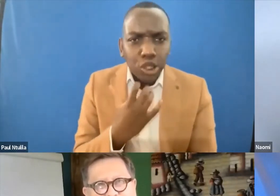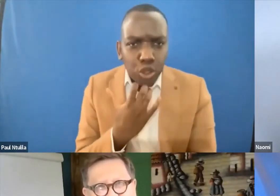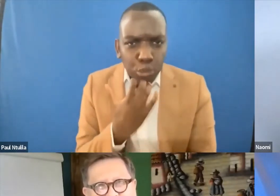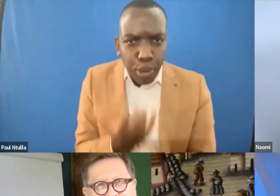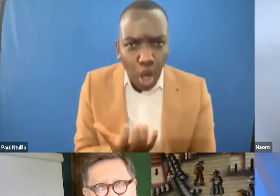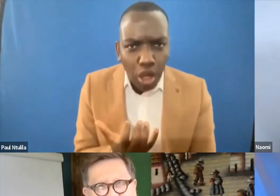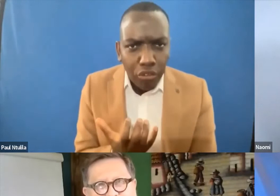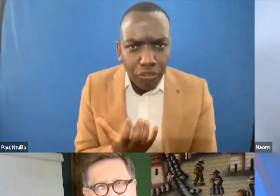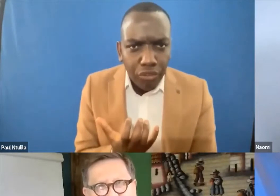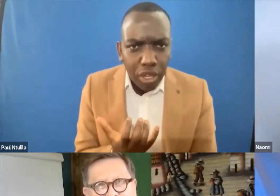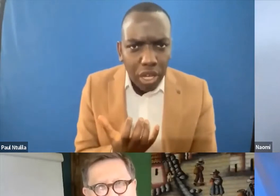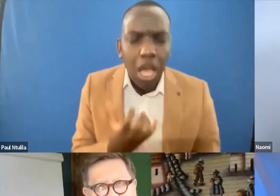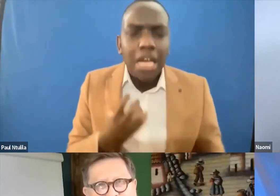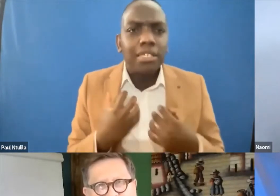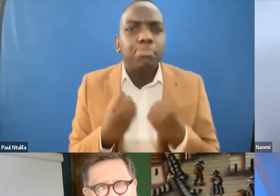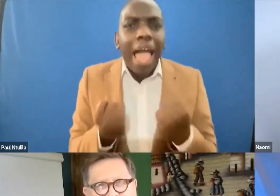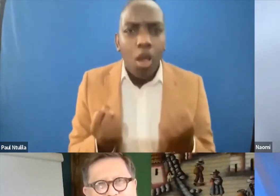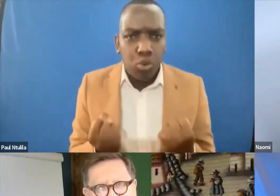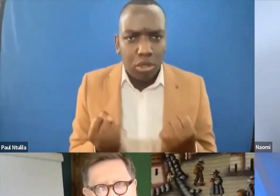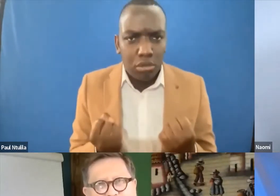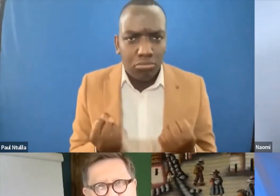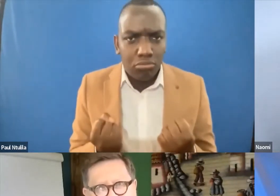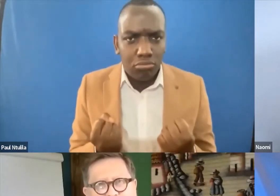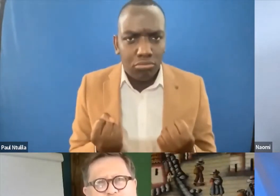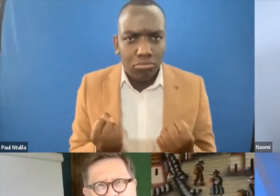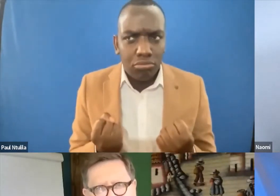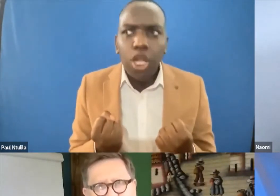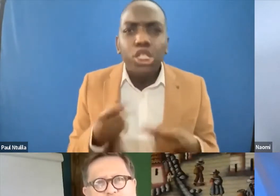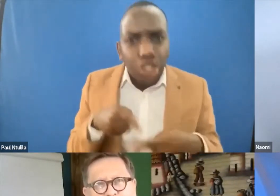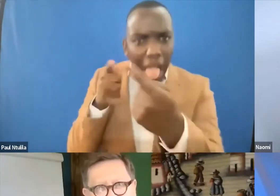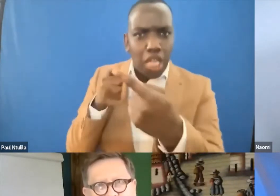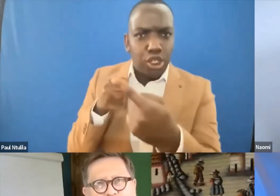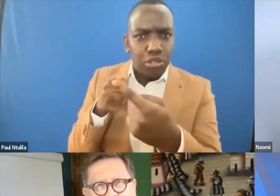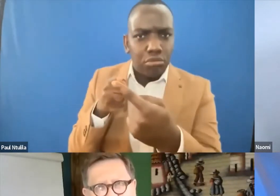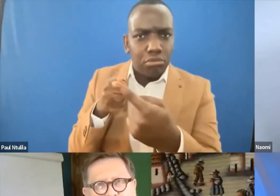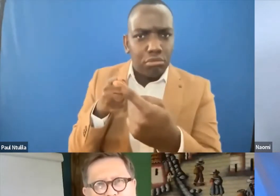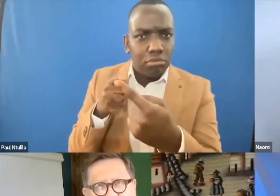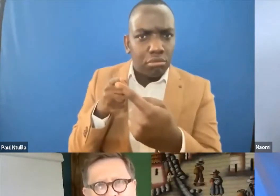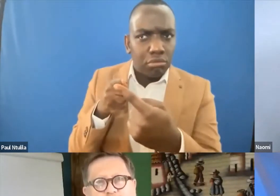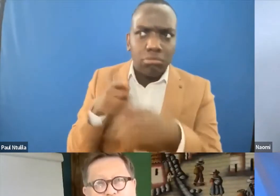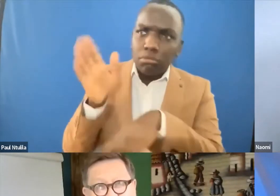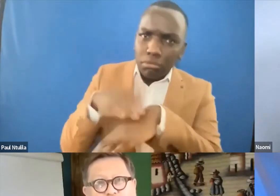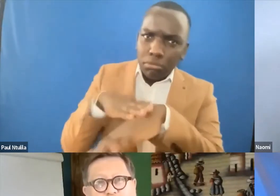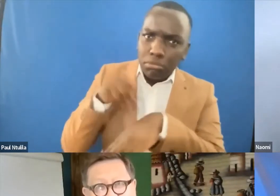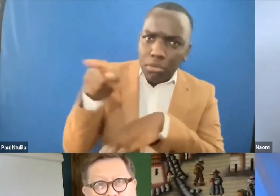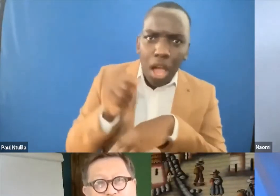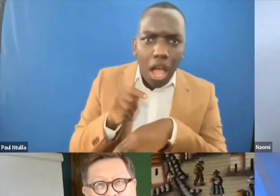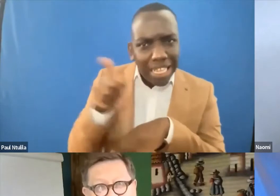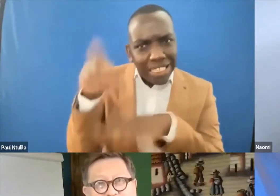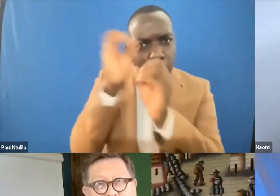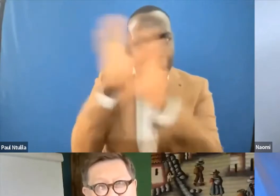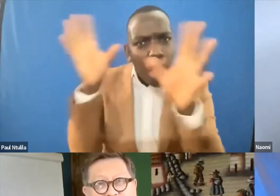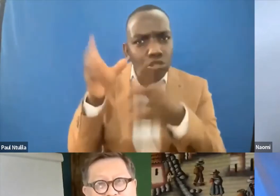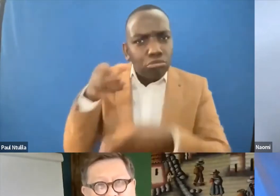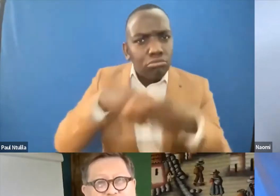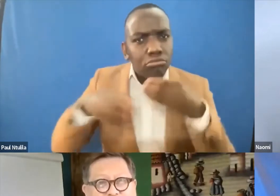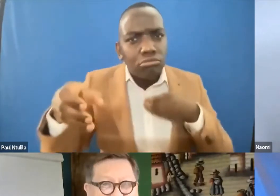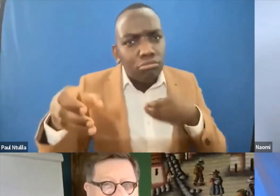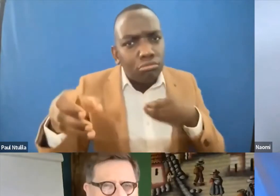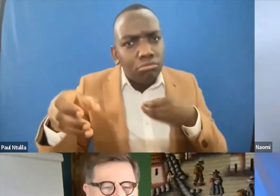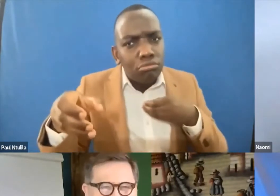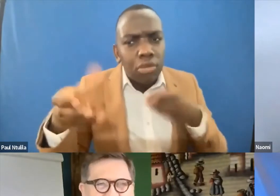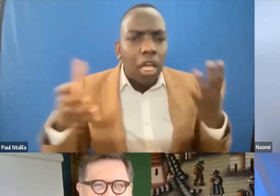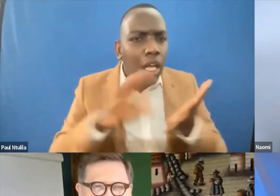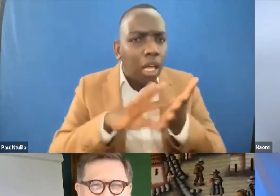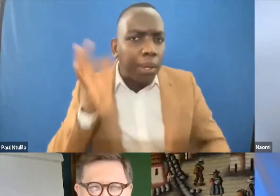I need to show the hearing community, the hearing people I'm dealing with, my identity and the power that I have as a deaf person. And I